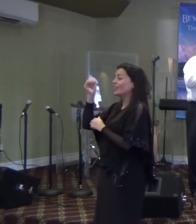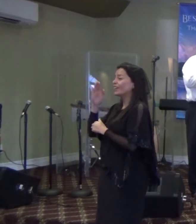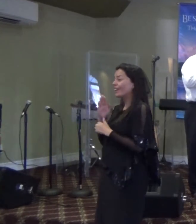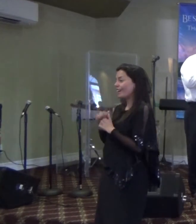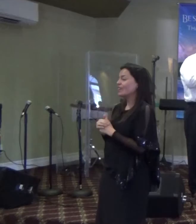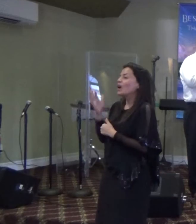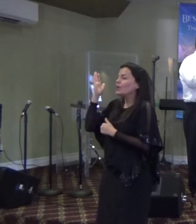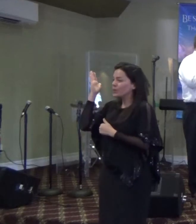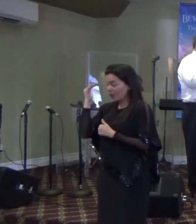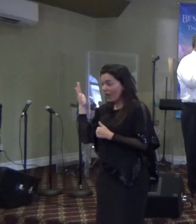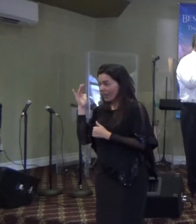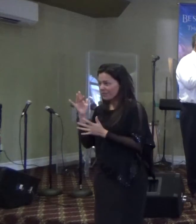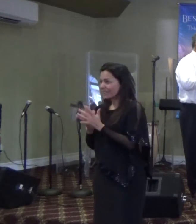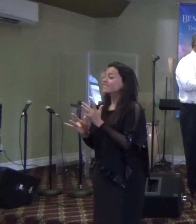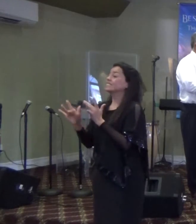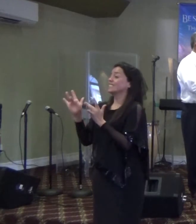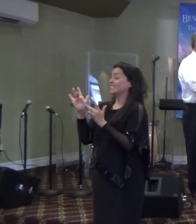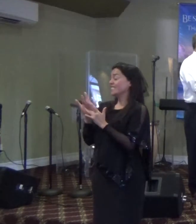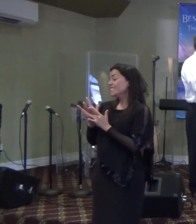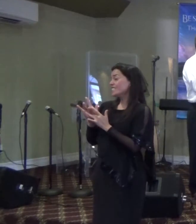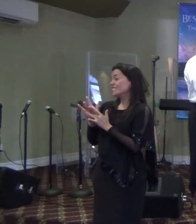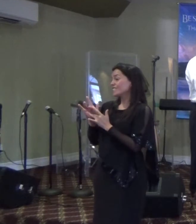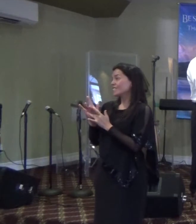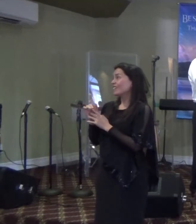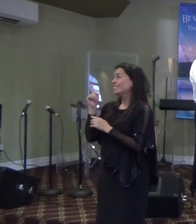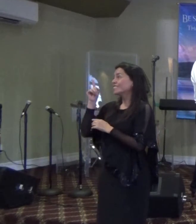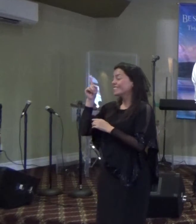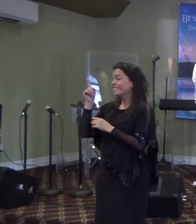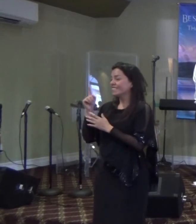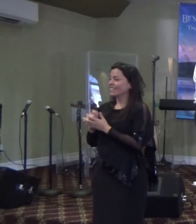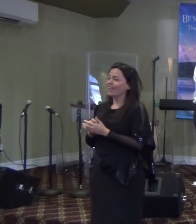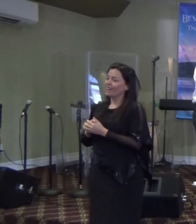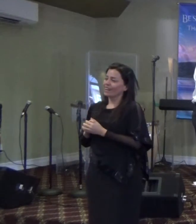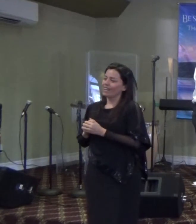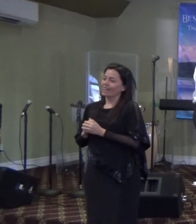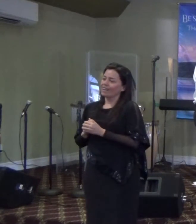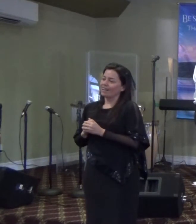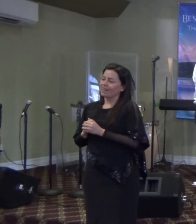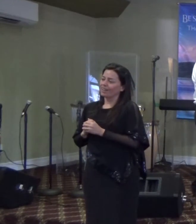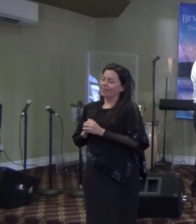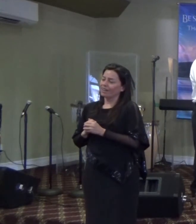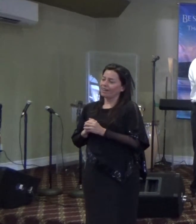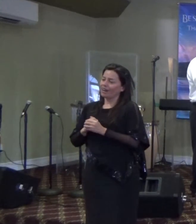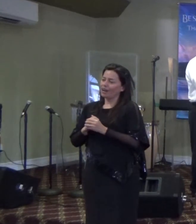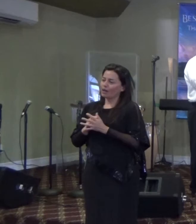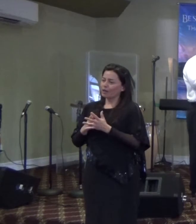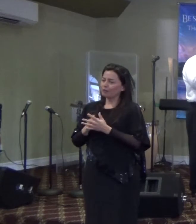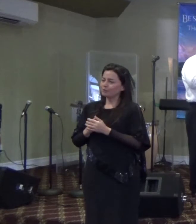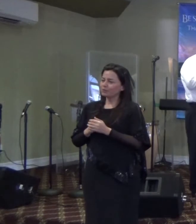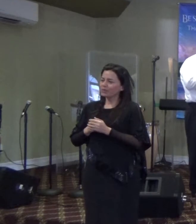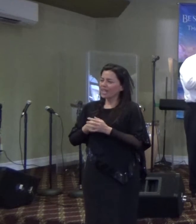Señor Jesucristo because the Lord Jesus llegó a establecer su came reino. to establish